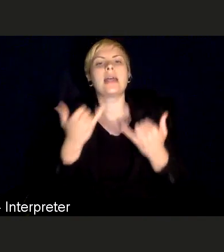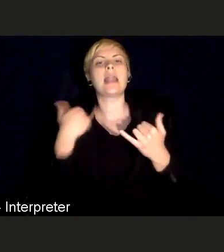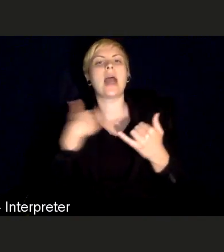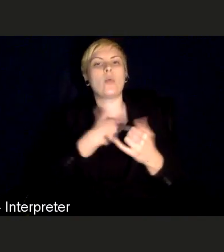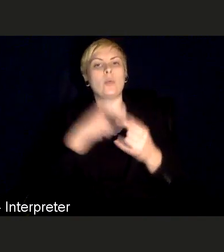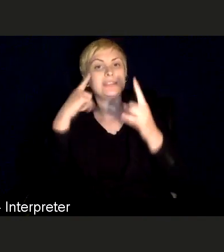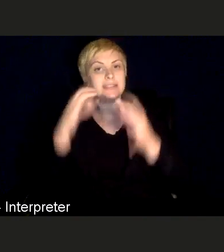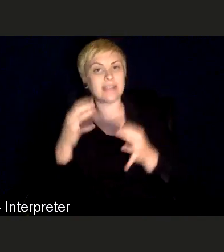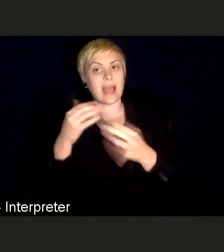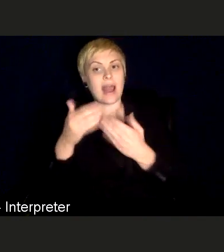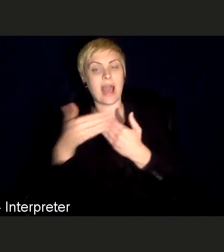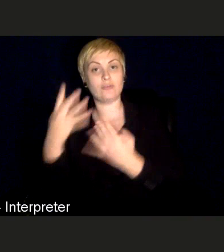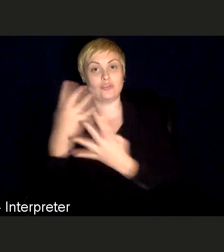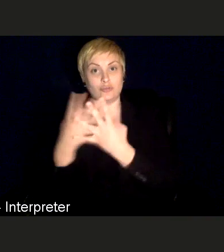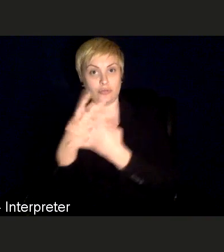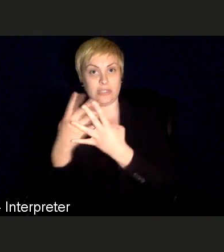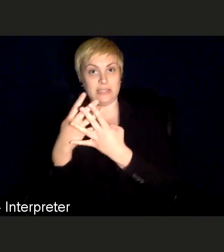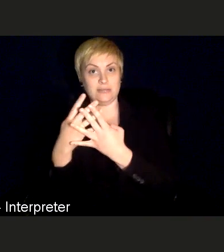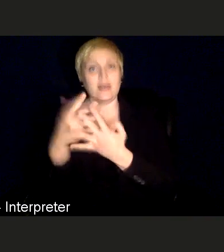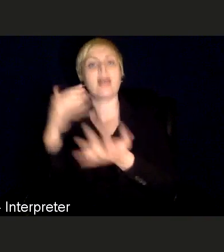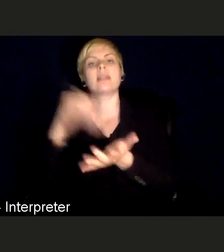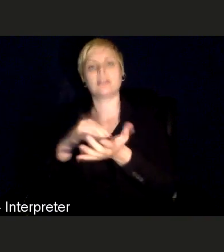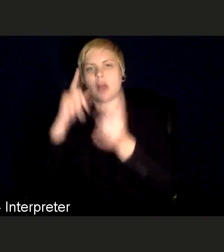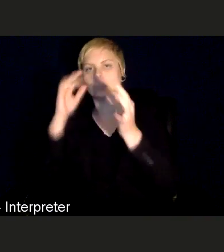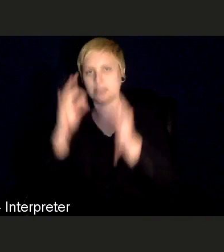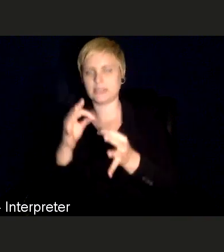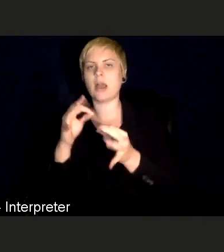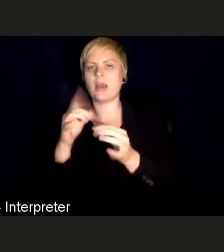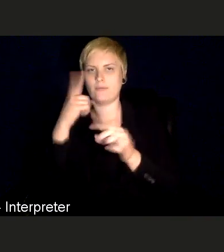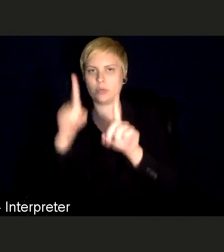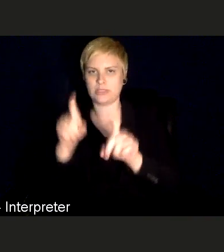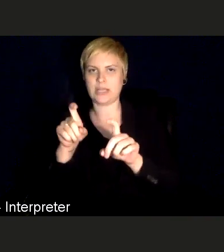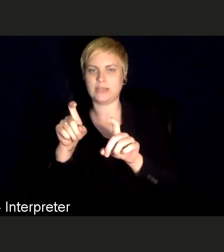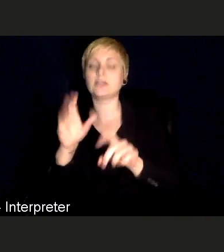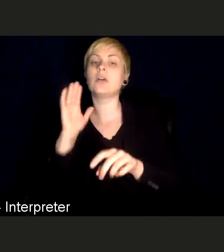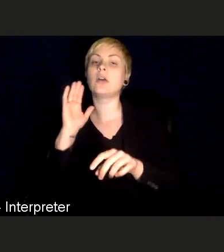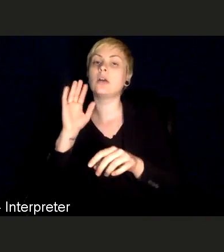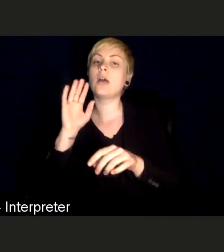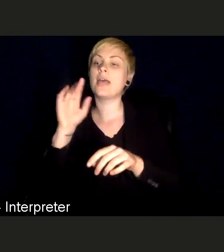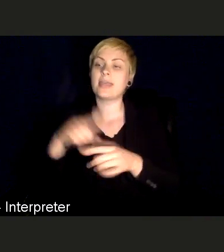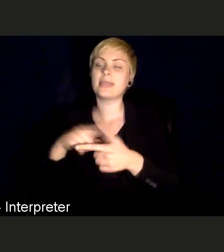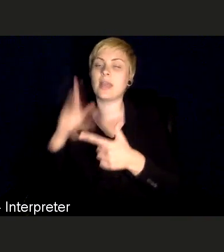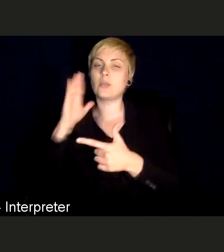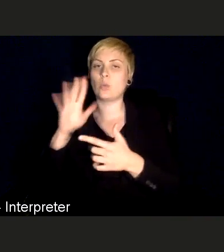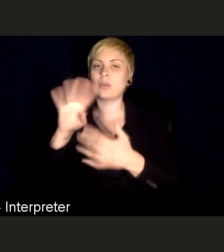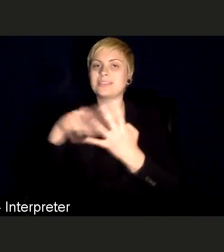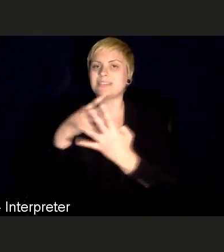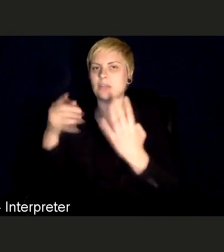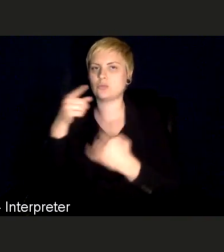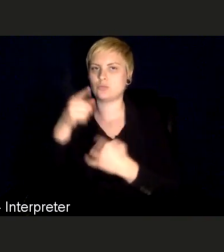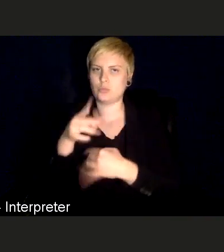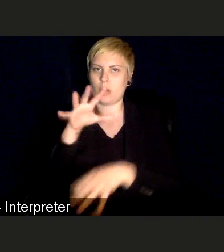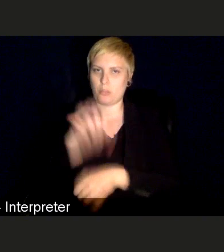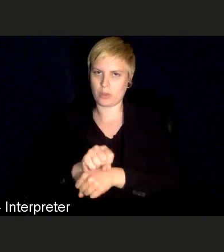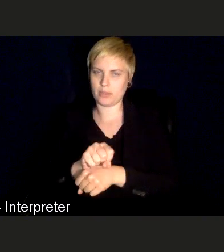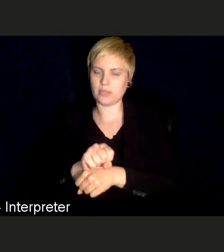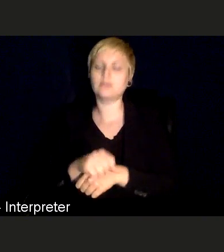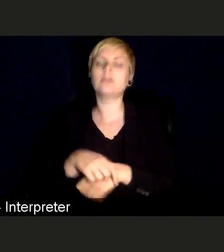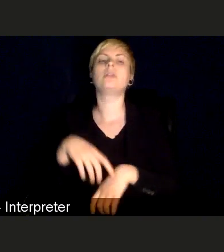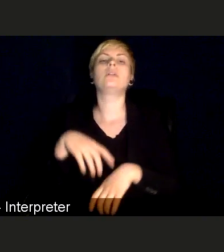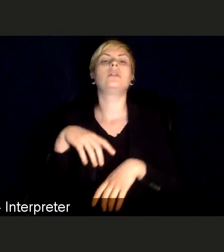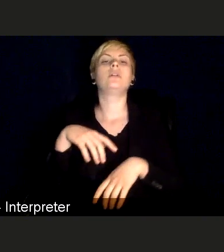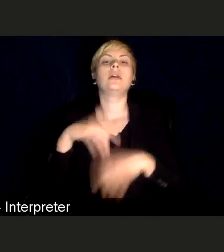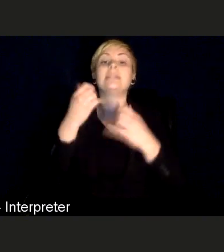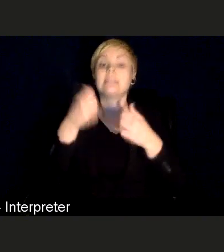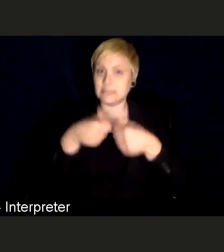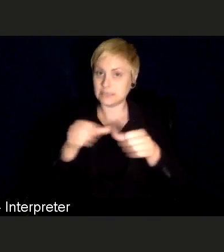provider, and they will be scheduled. It will still be a drive-through, but it will be scheduled for you to go to a testing location. We